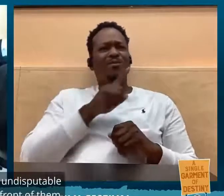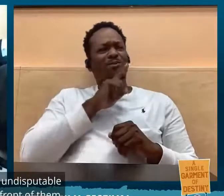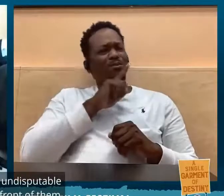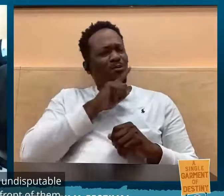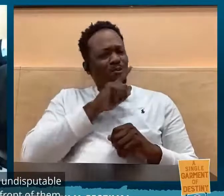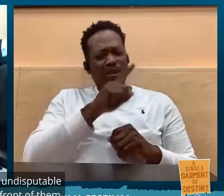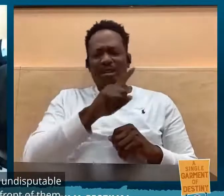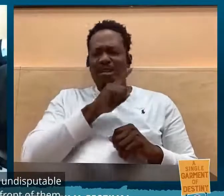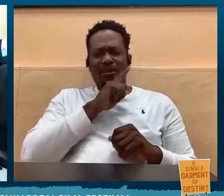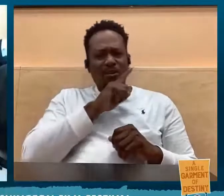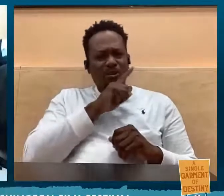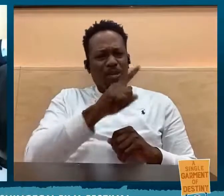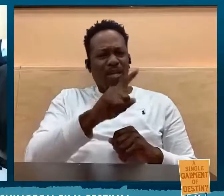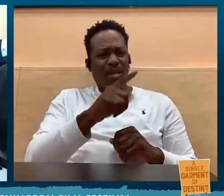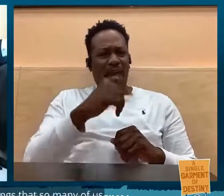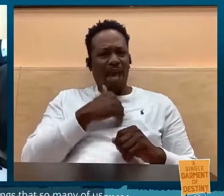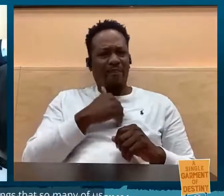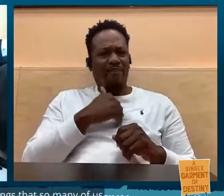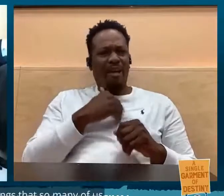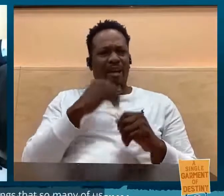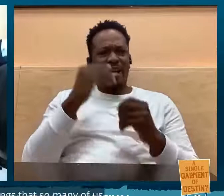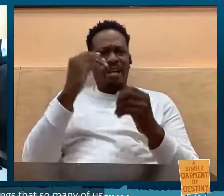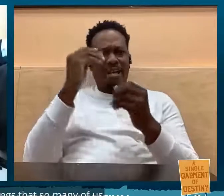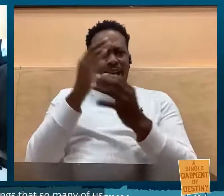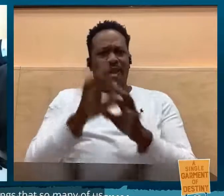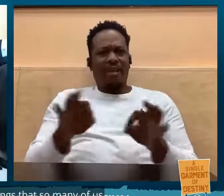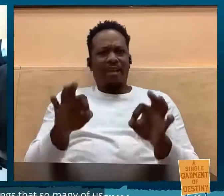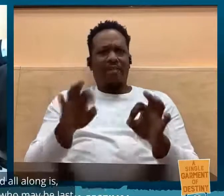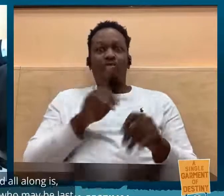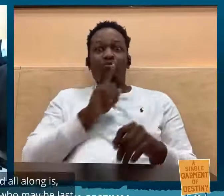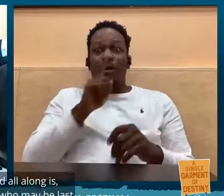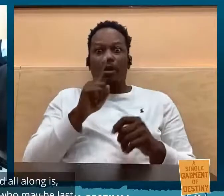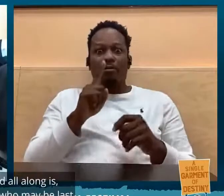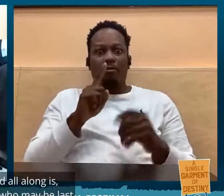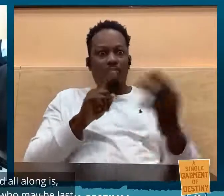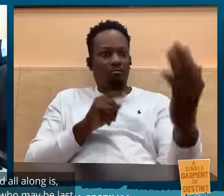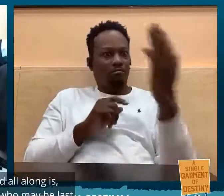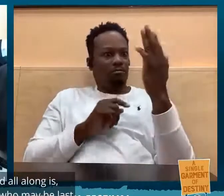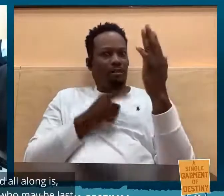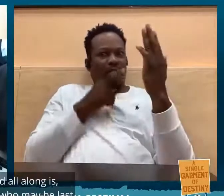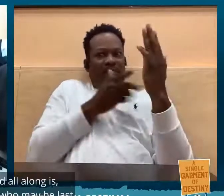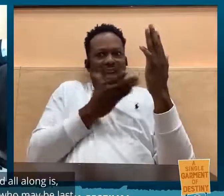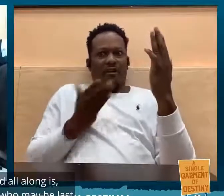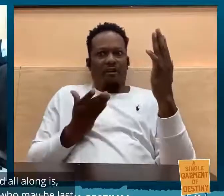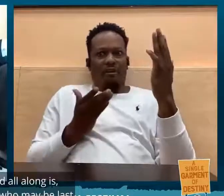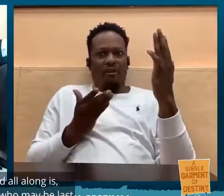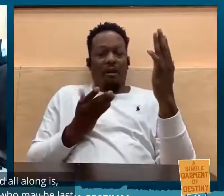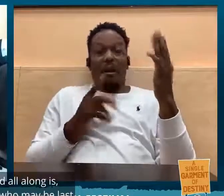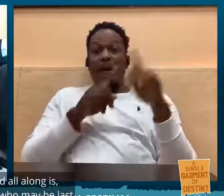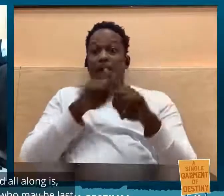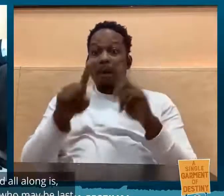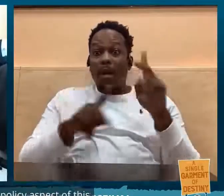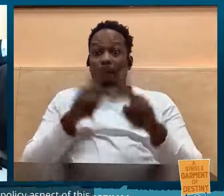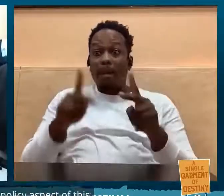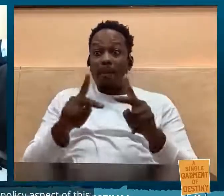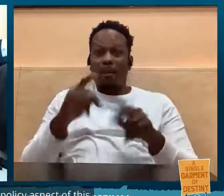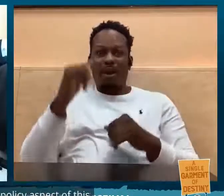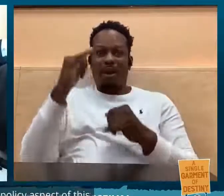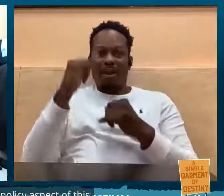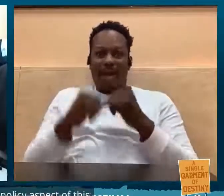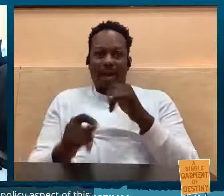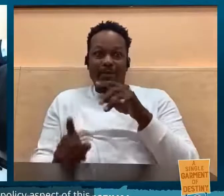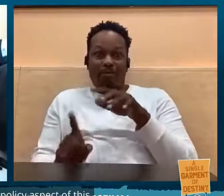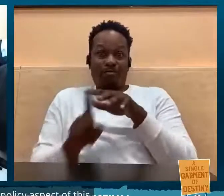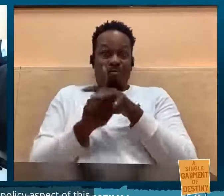undisputable reality in front of them. And one of the things that so many of us have said all along is the people who may be last to come